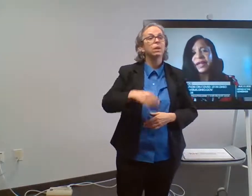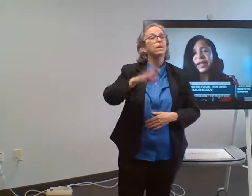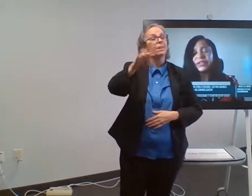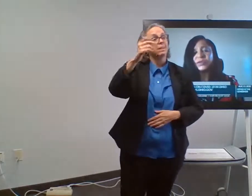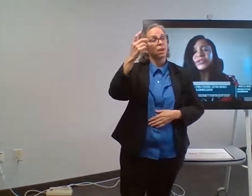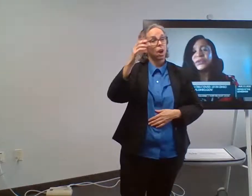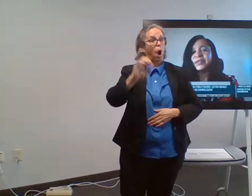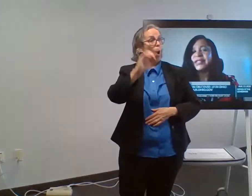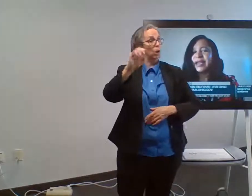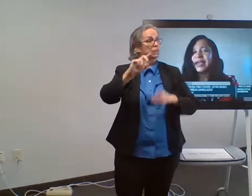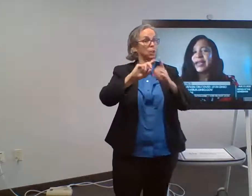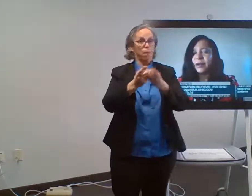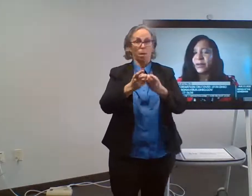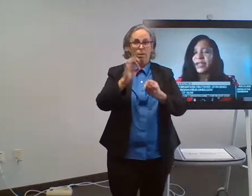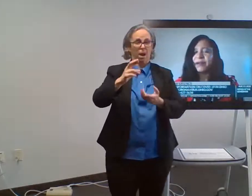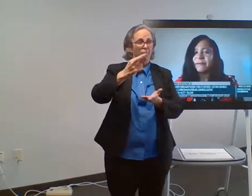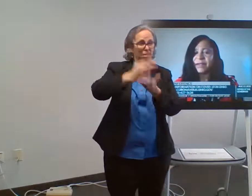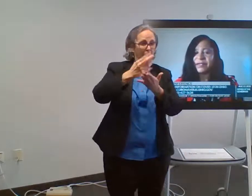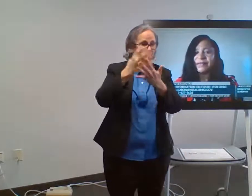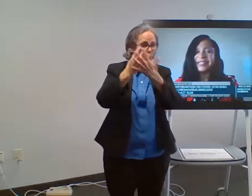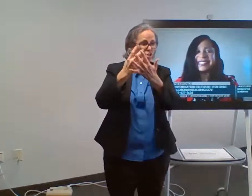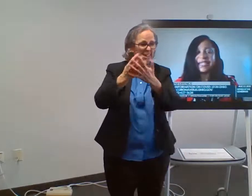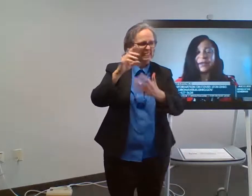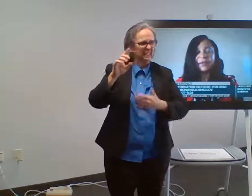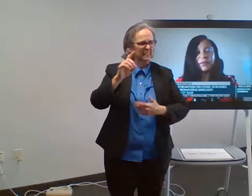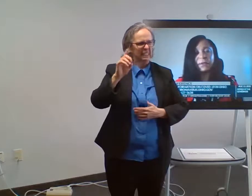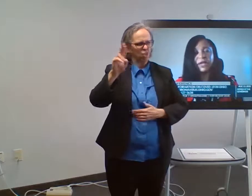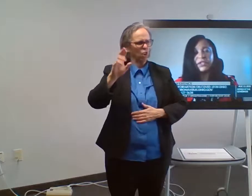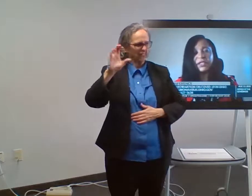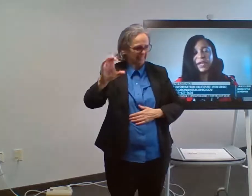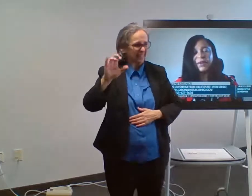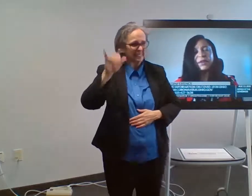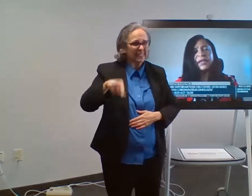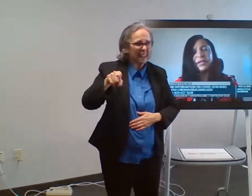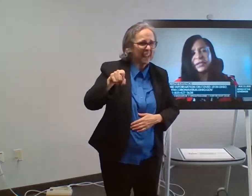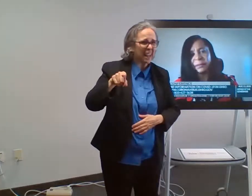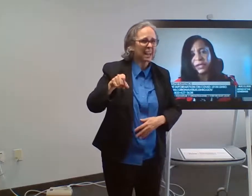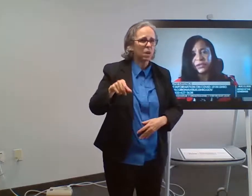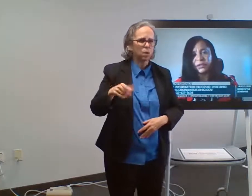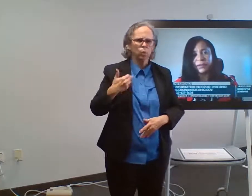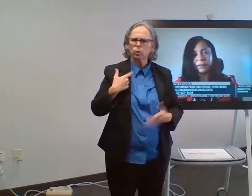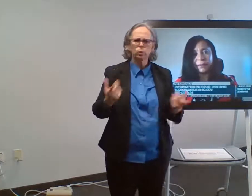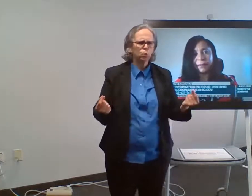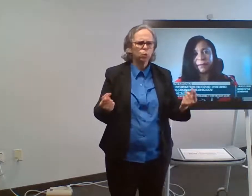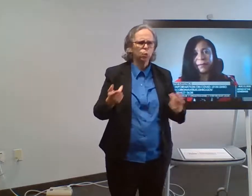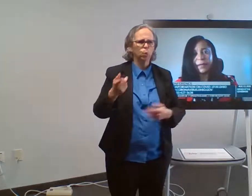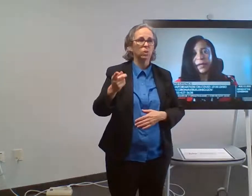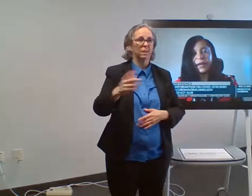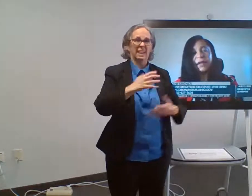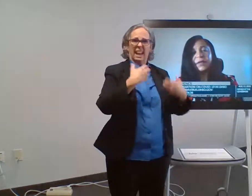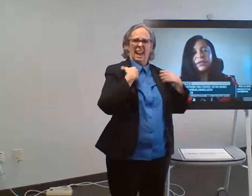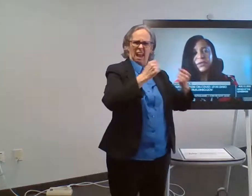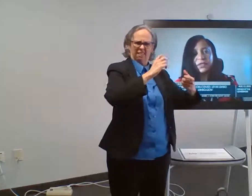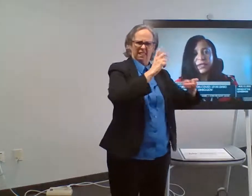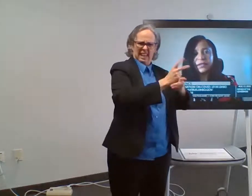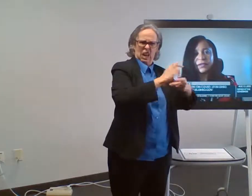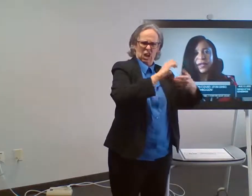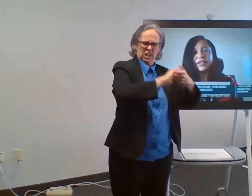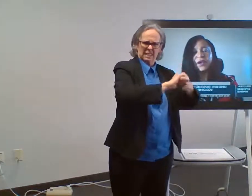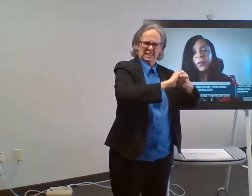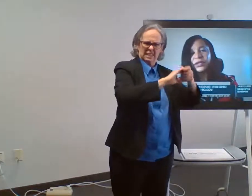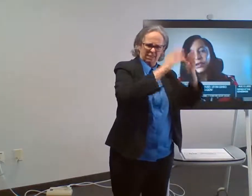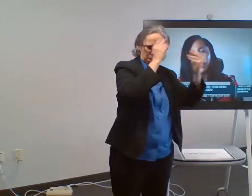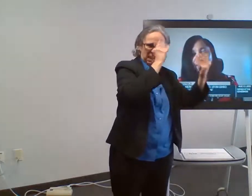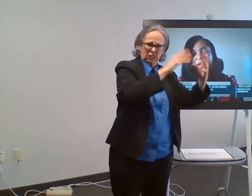have utilized what's known as the Healthcare Effectiveness Data and Information Set, or HEDIS measures. And they use